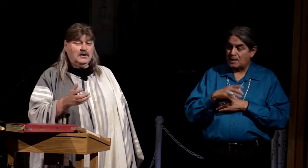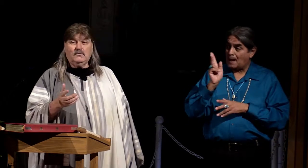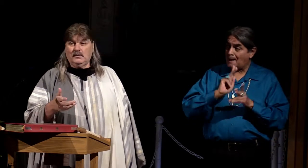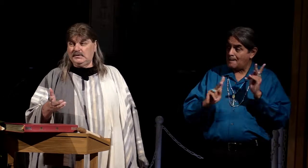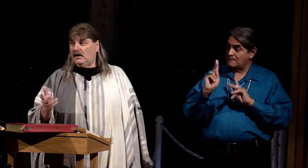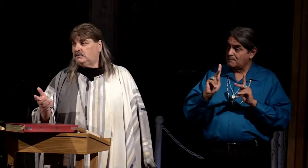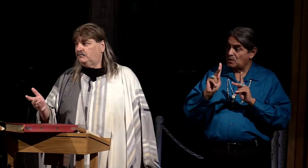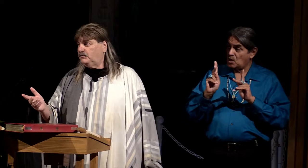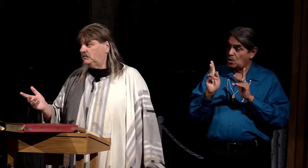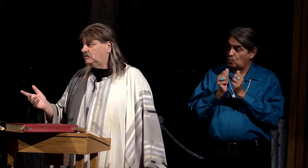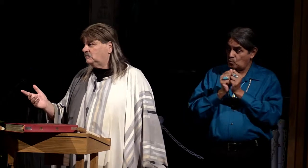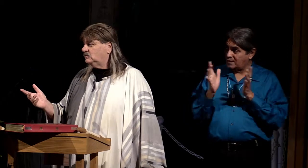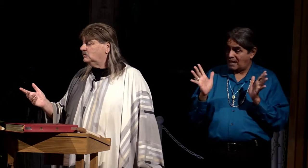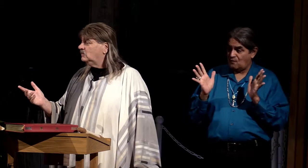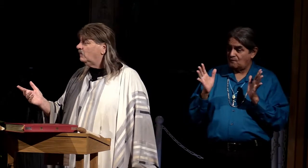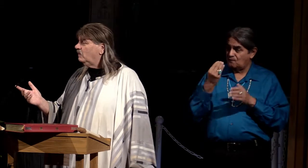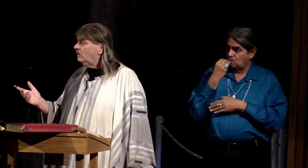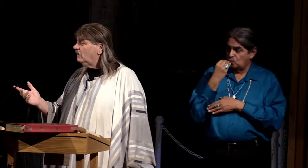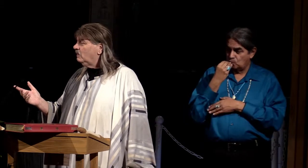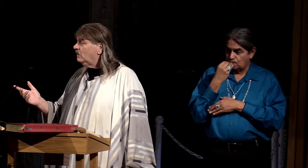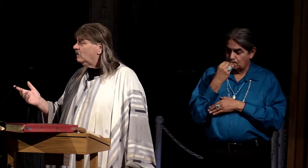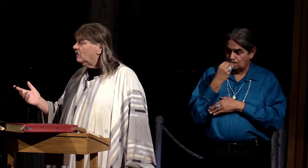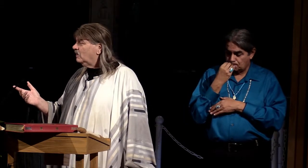People were without food.